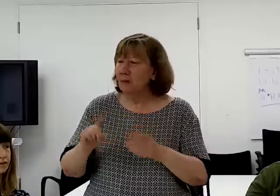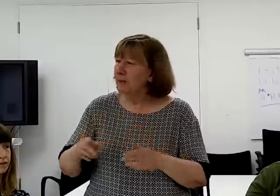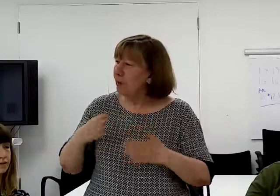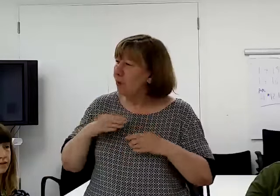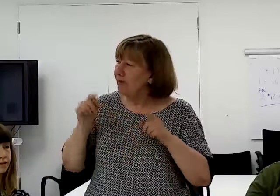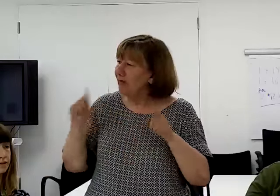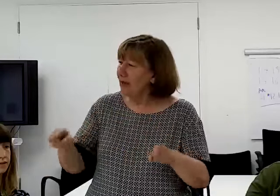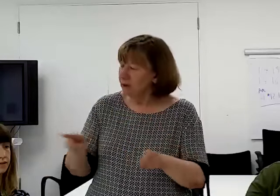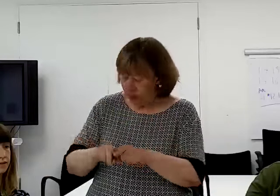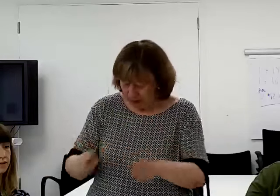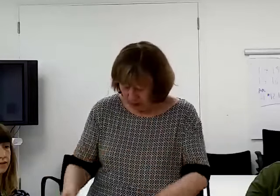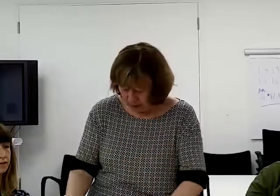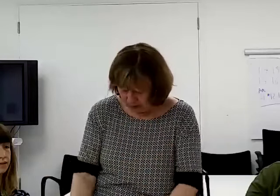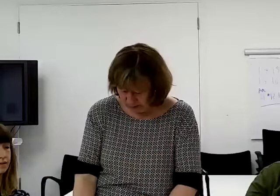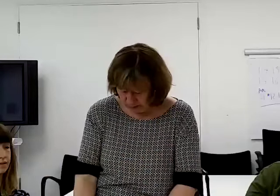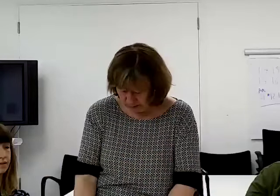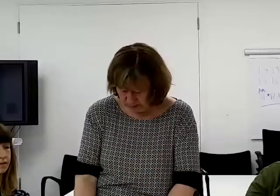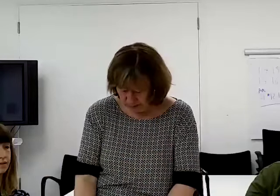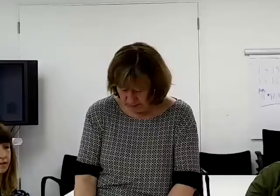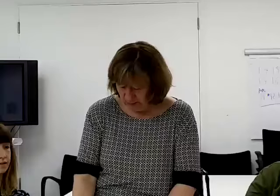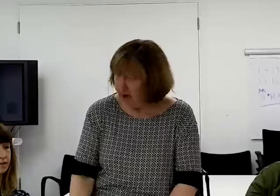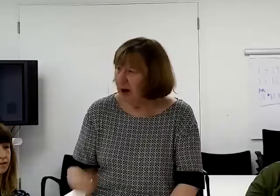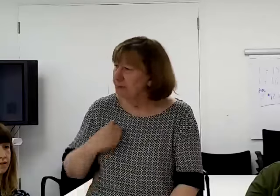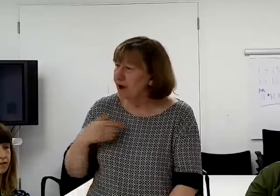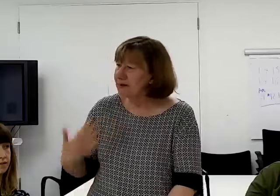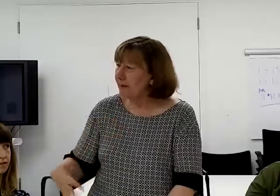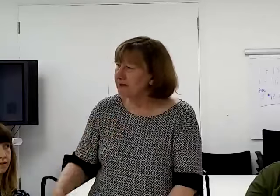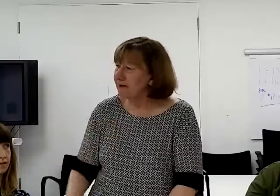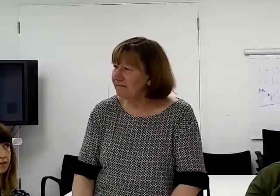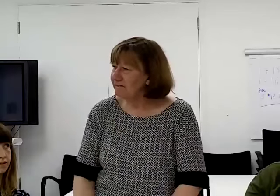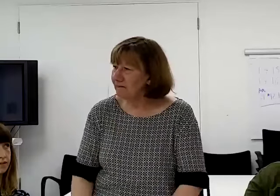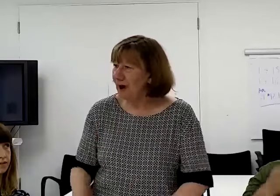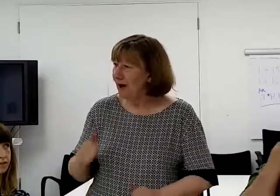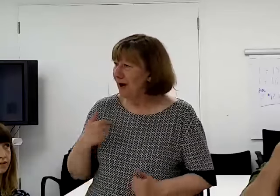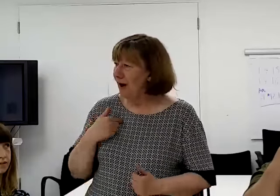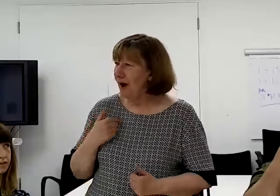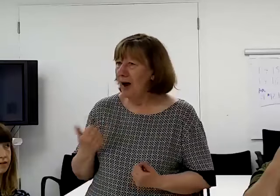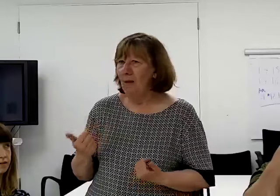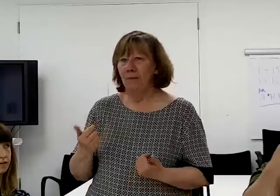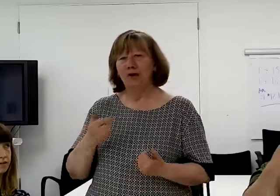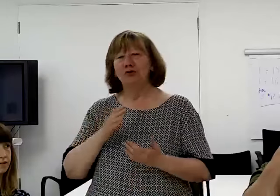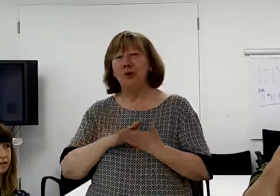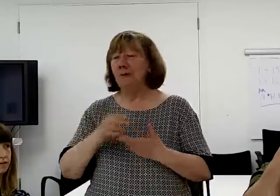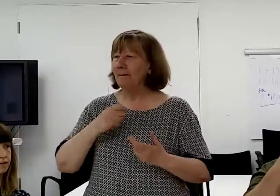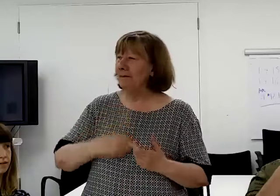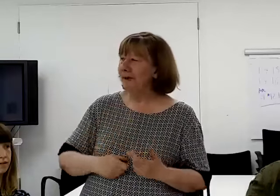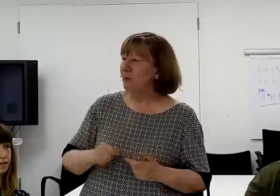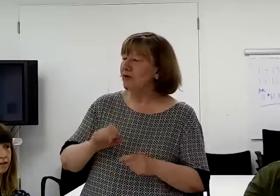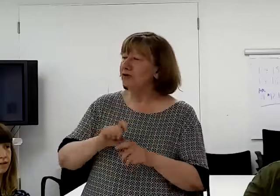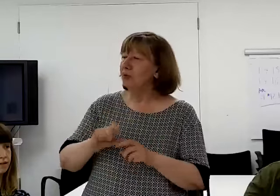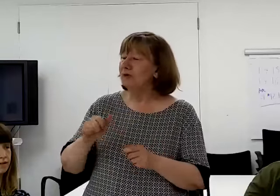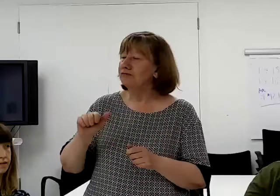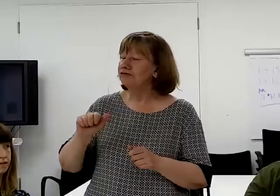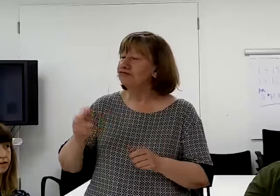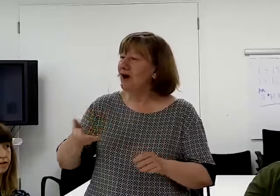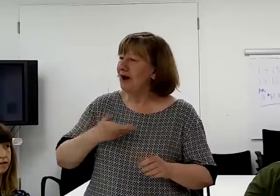opportunities. And most deaf and disabled people want the same. I'm not expensive.